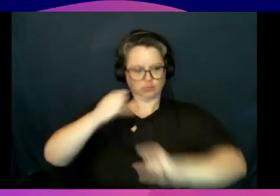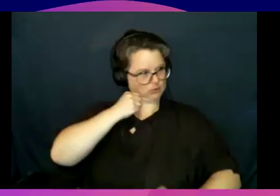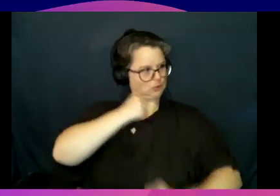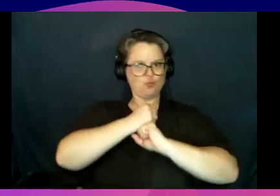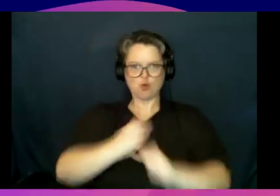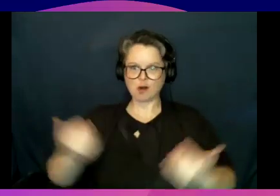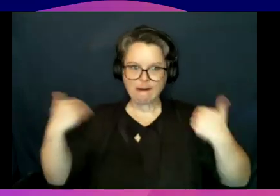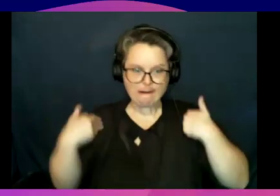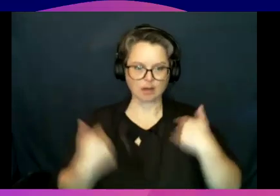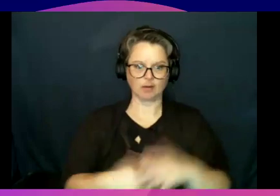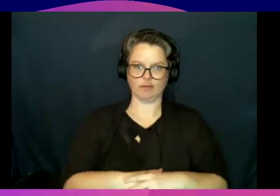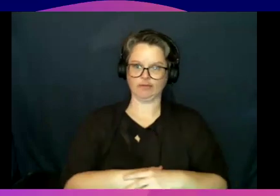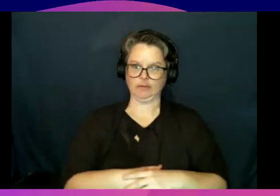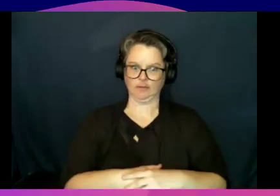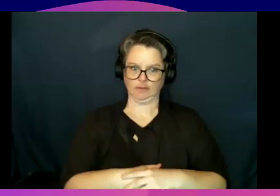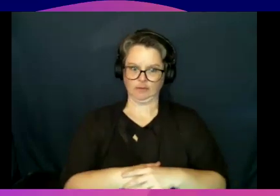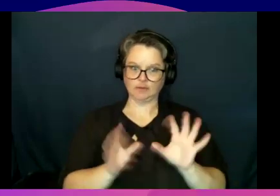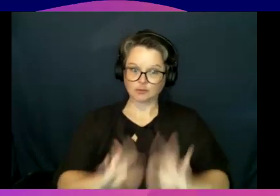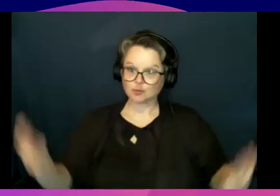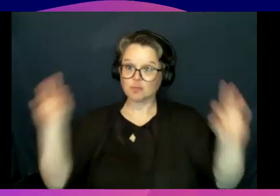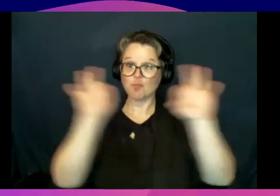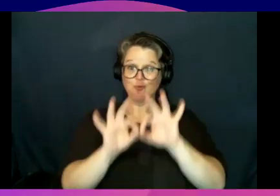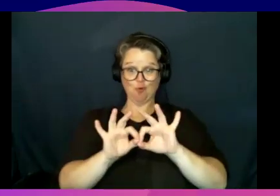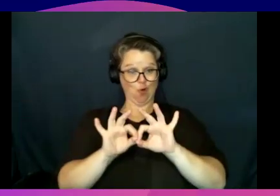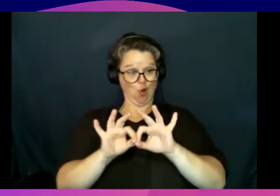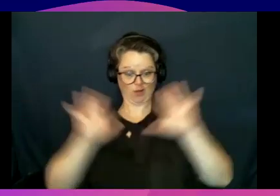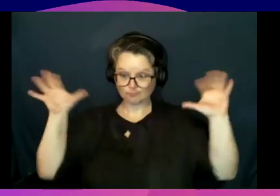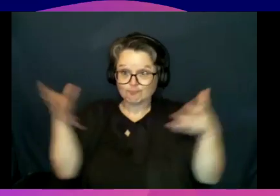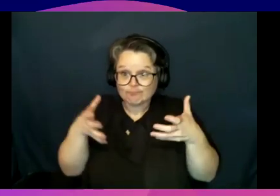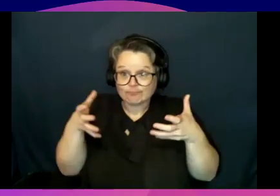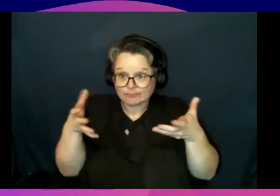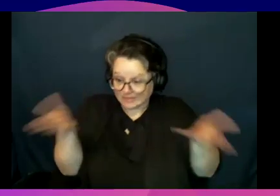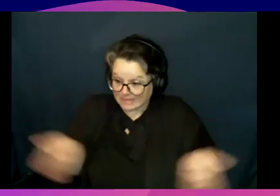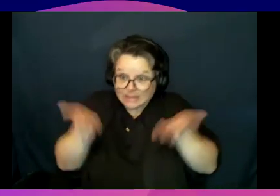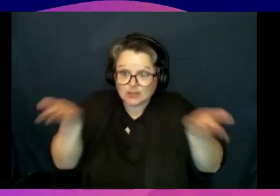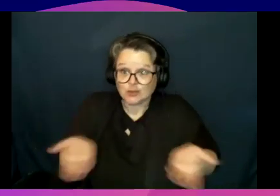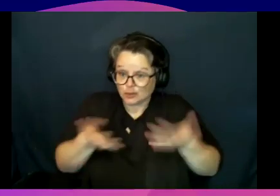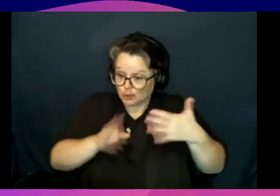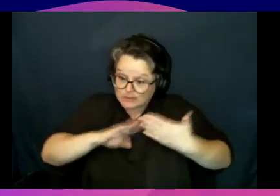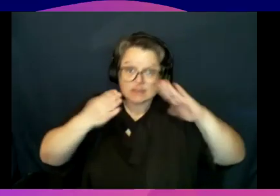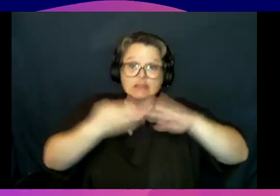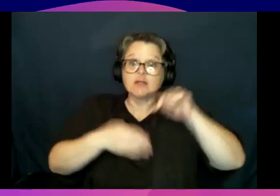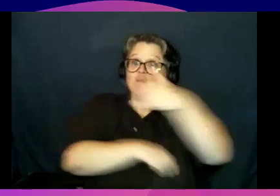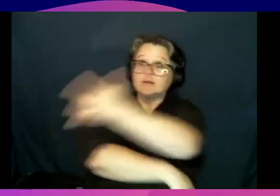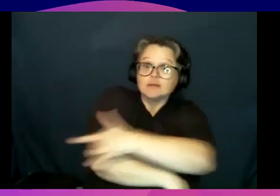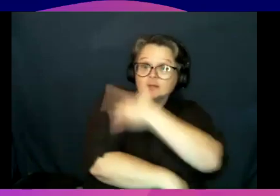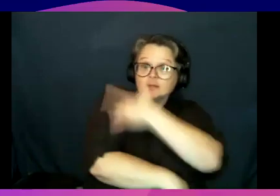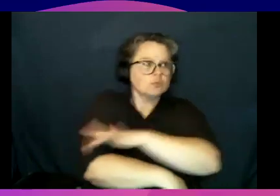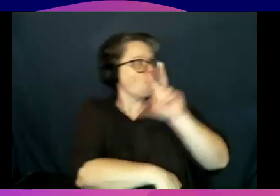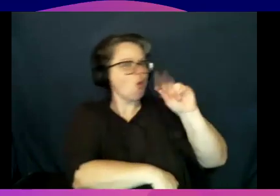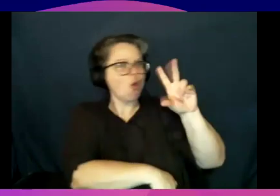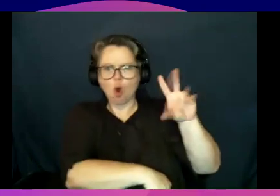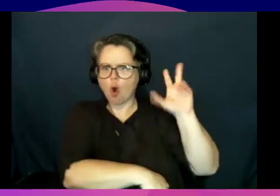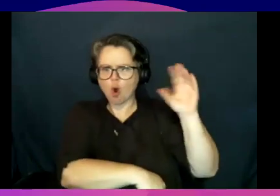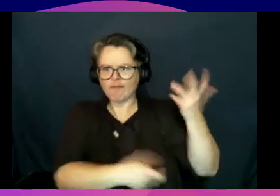nationally to be able to share information, share best practices, share data, have data